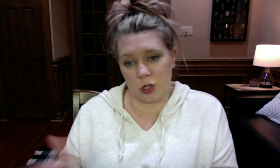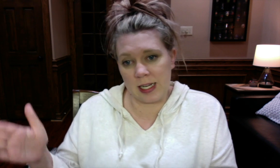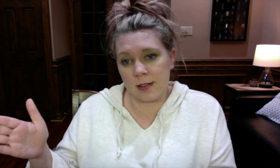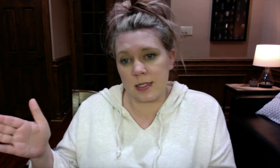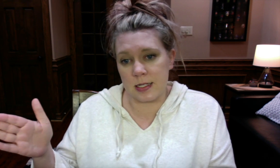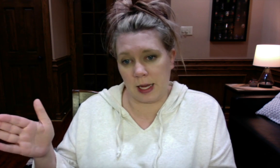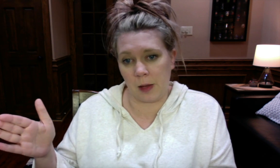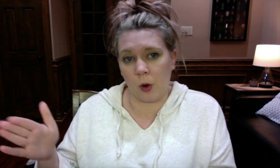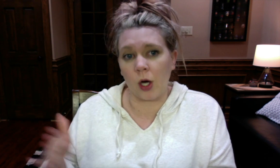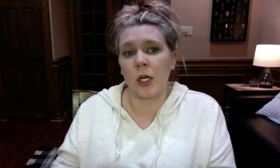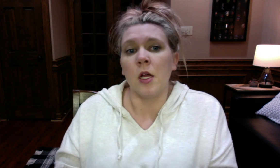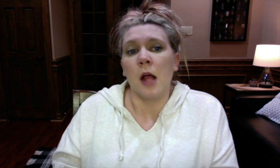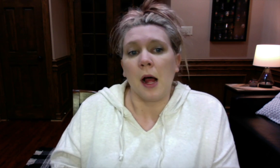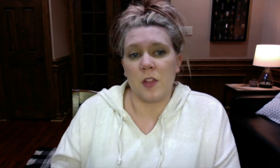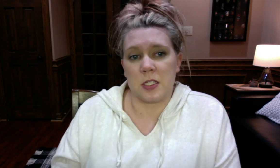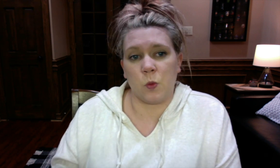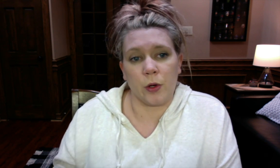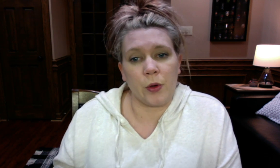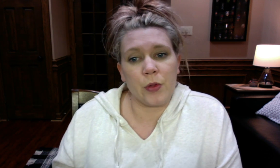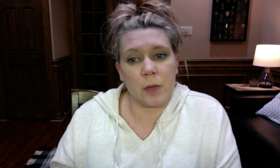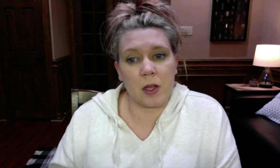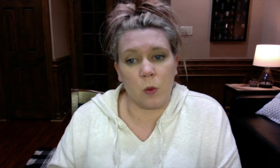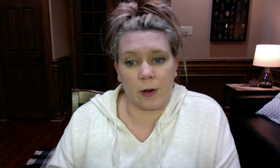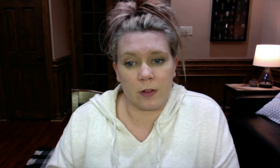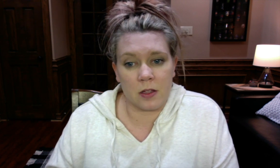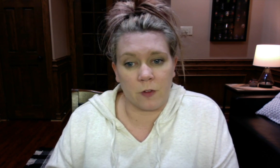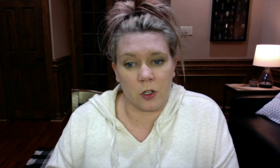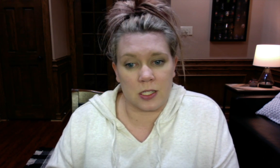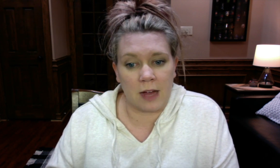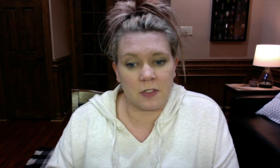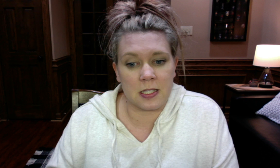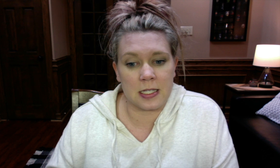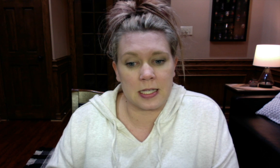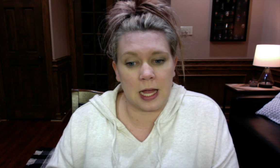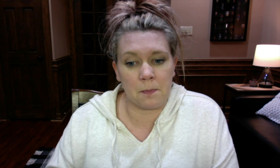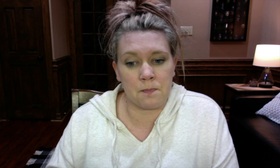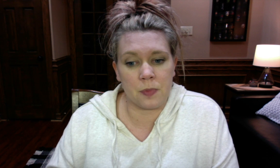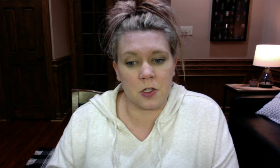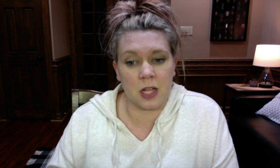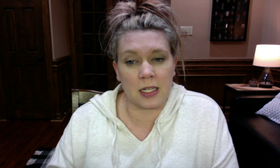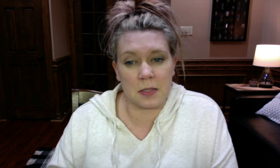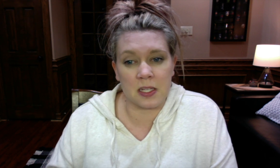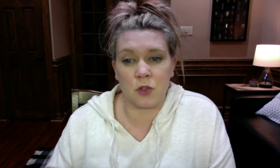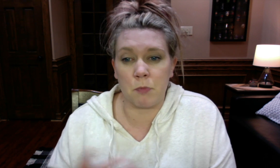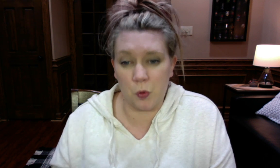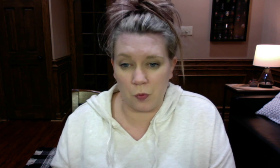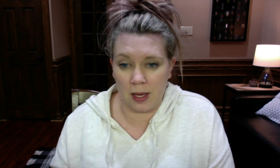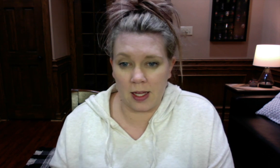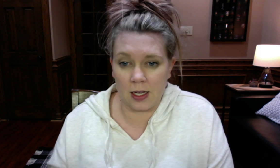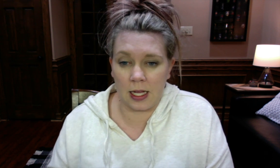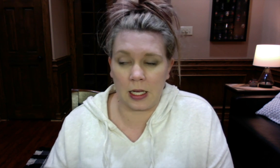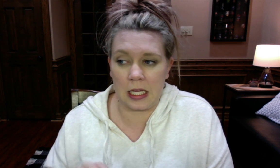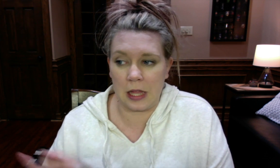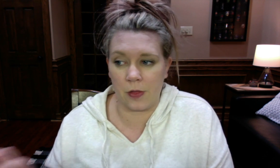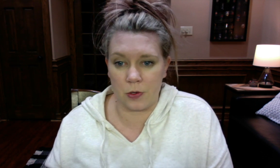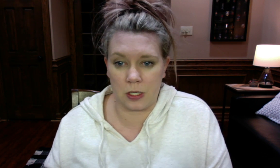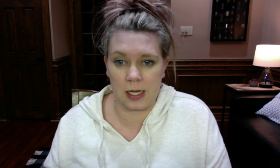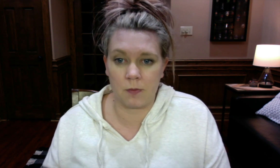into the second part. This will go a little bit quicker than the first half since there's not as much movement in through Z,